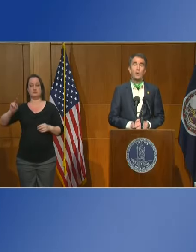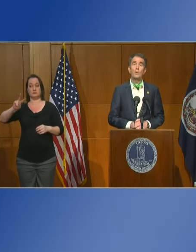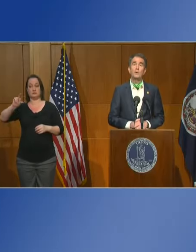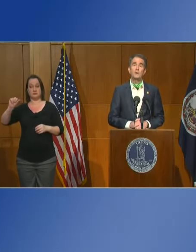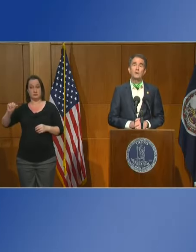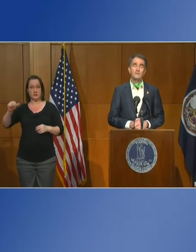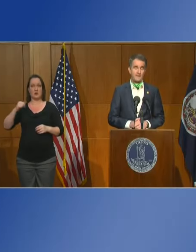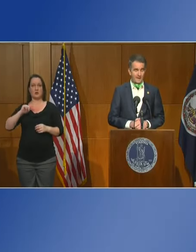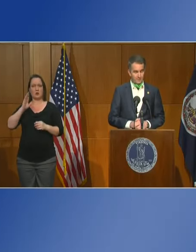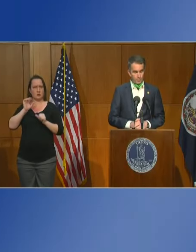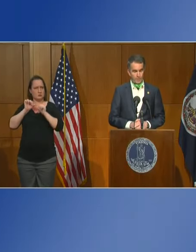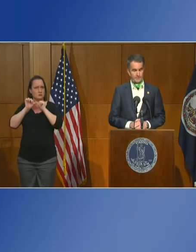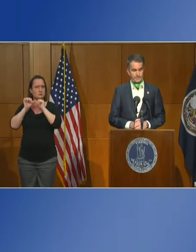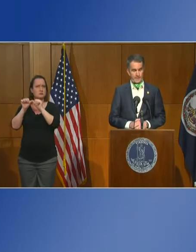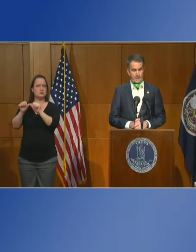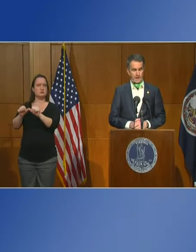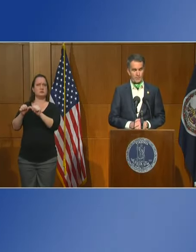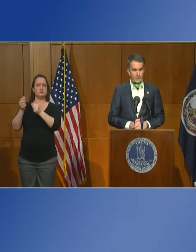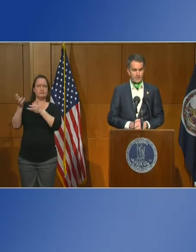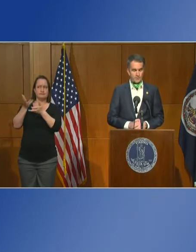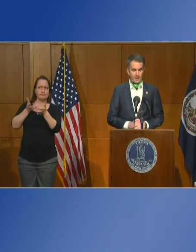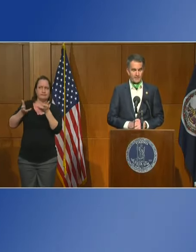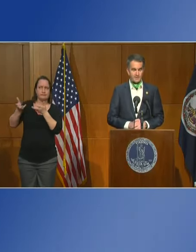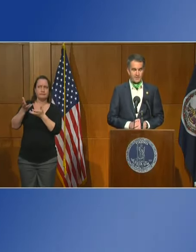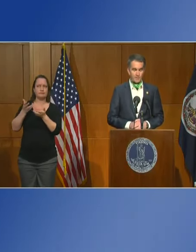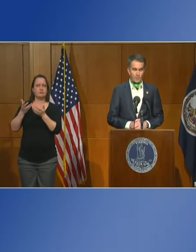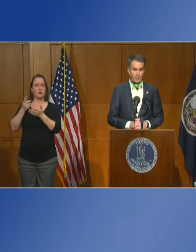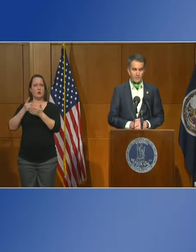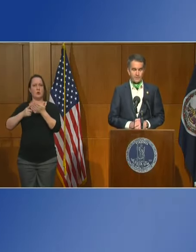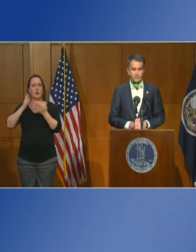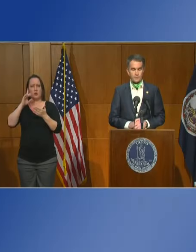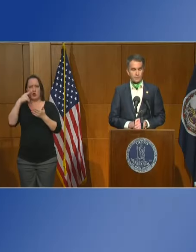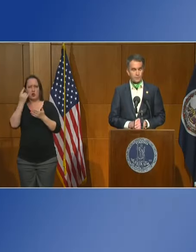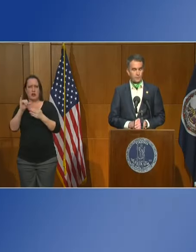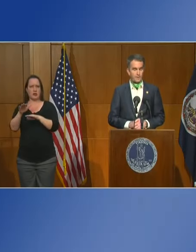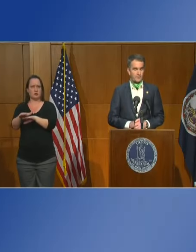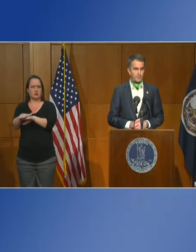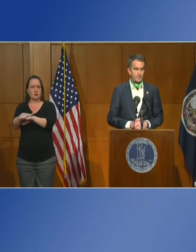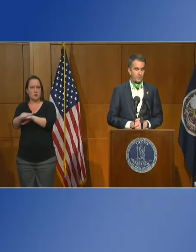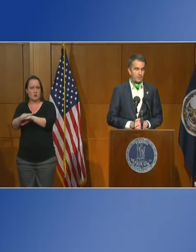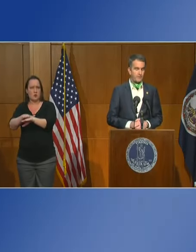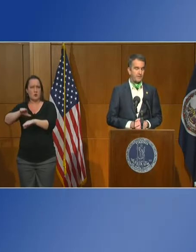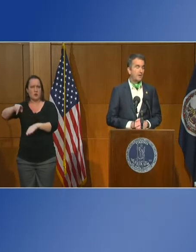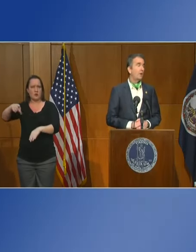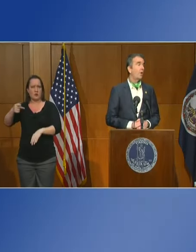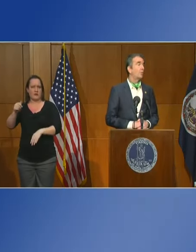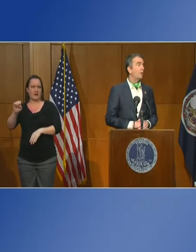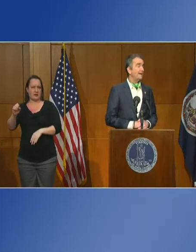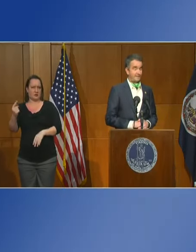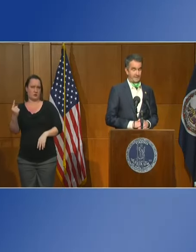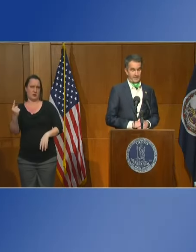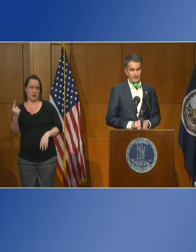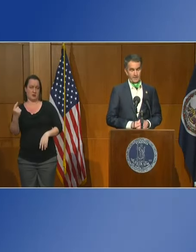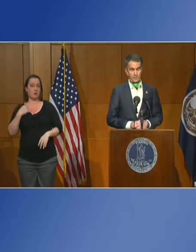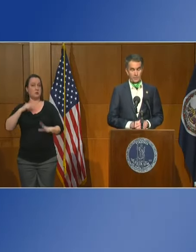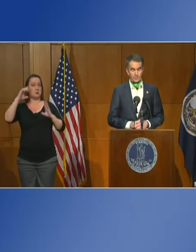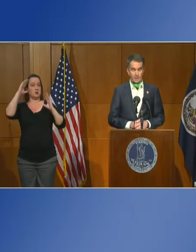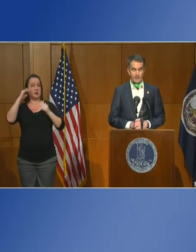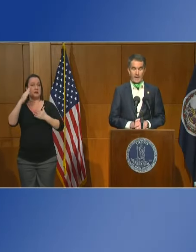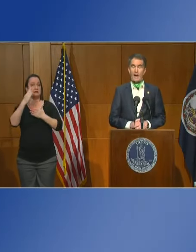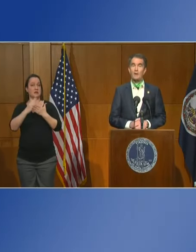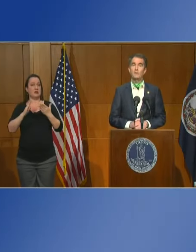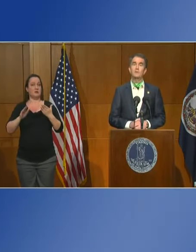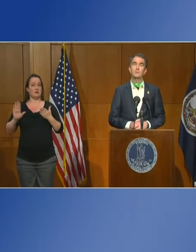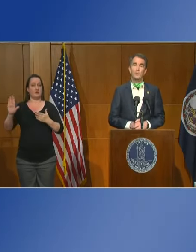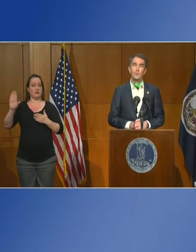a slower phase one, and we expect that some local officials will join us for this briefing on Wednesday to